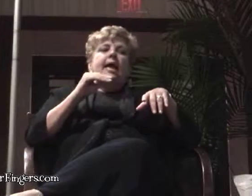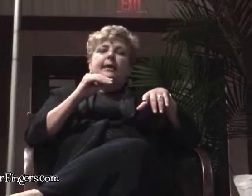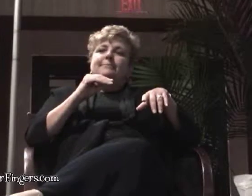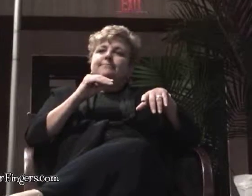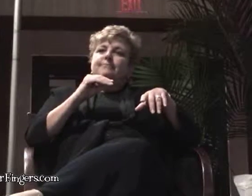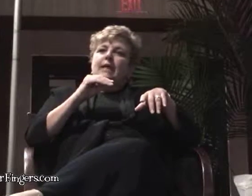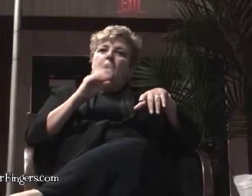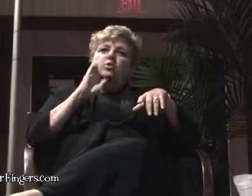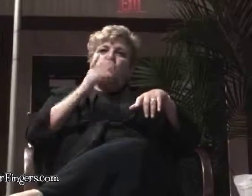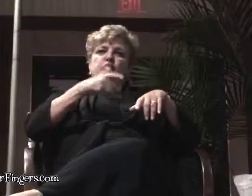him.